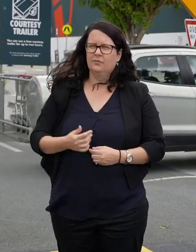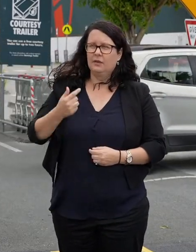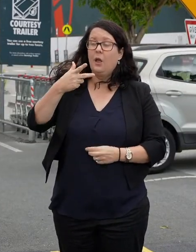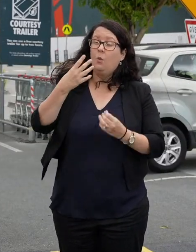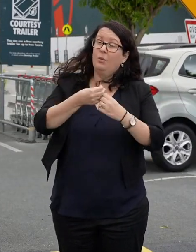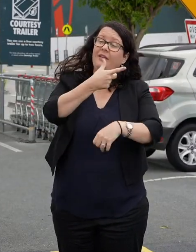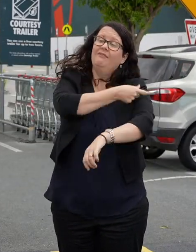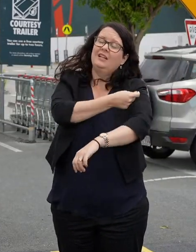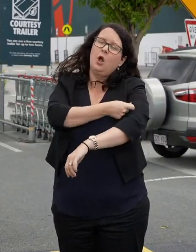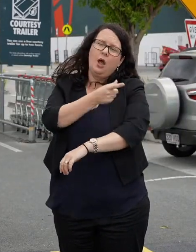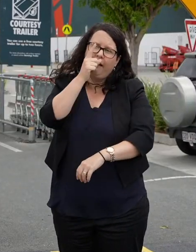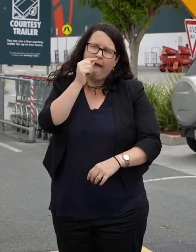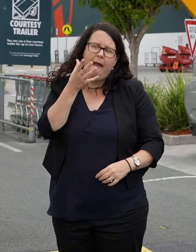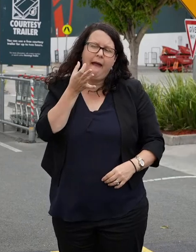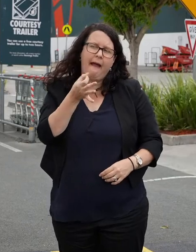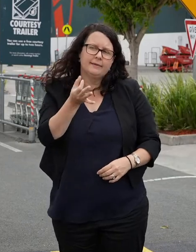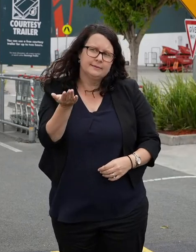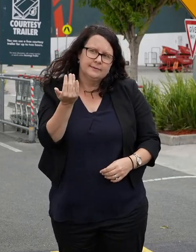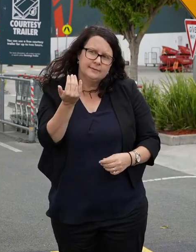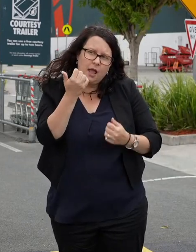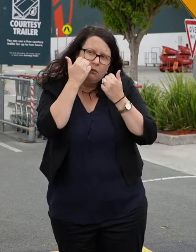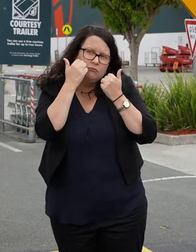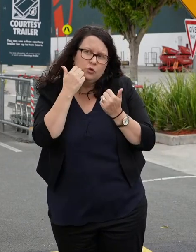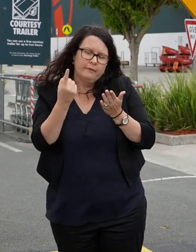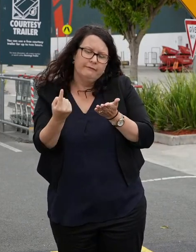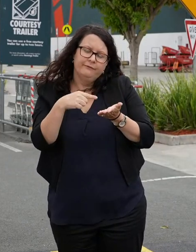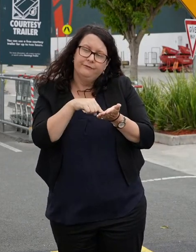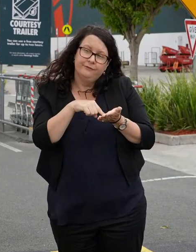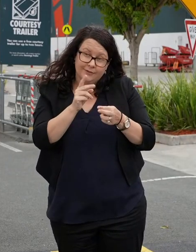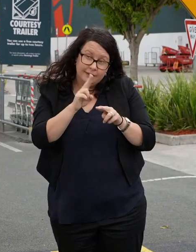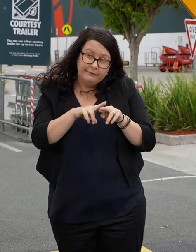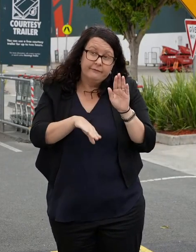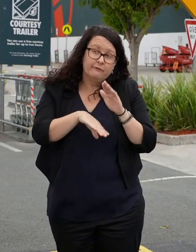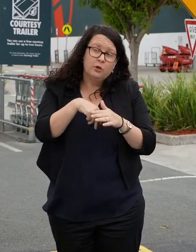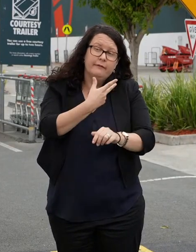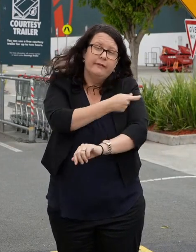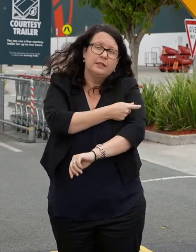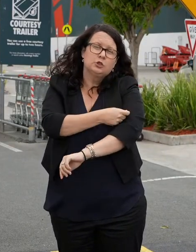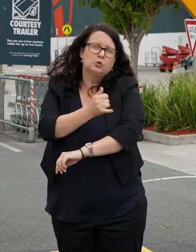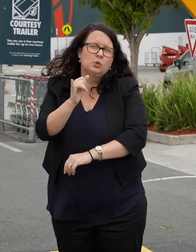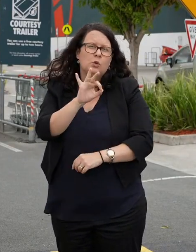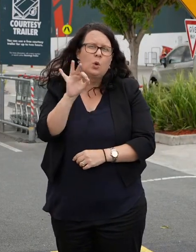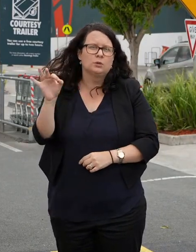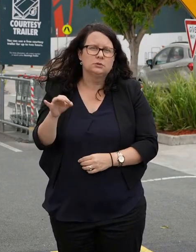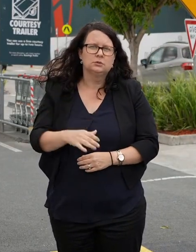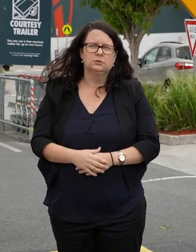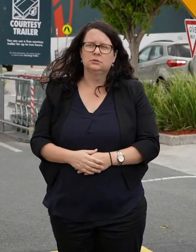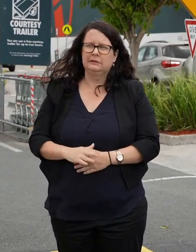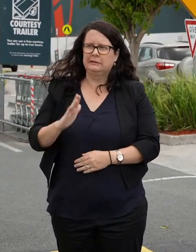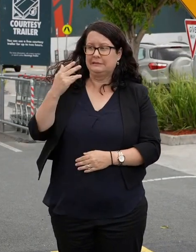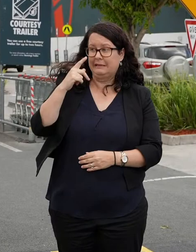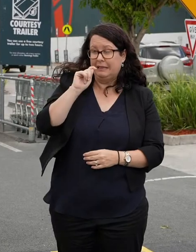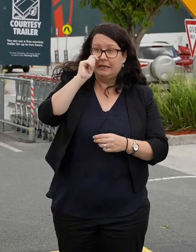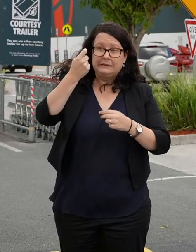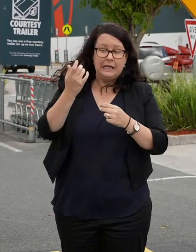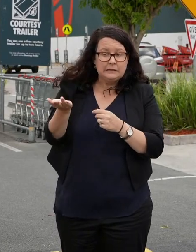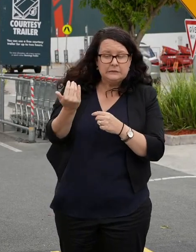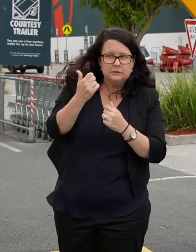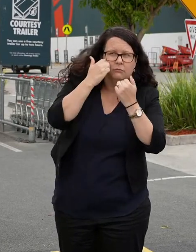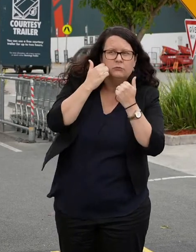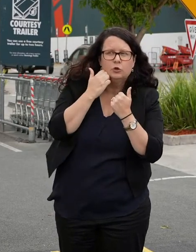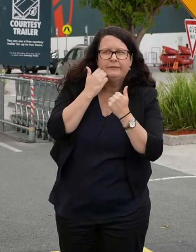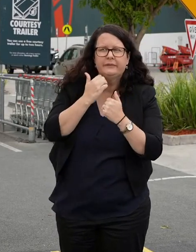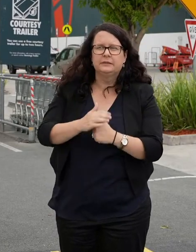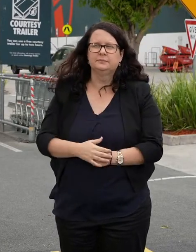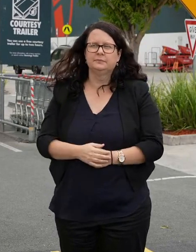to identify proof that they've been fully vaccinated or not, and whether they've had a test and whether they're negative. But we